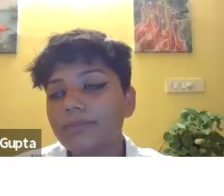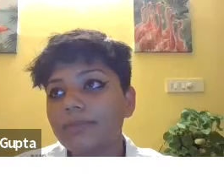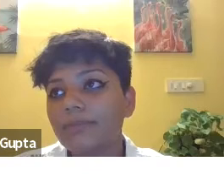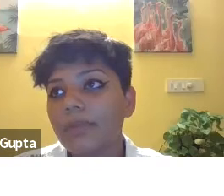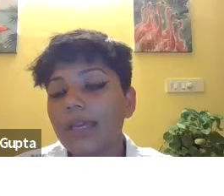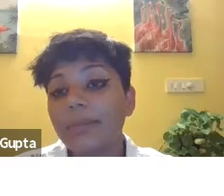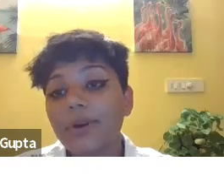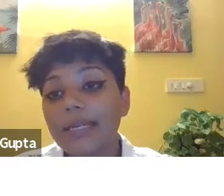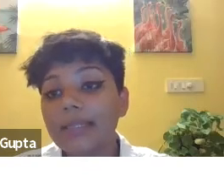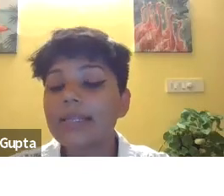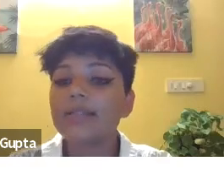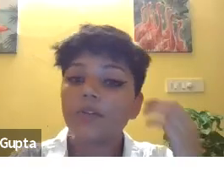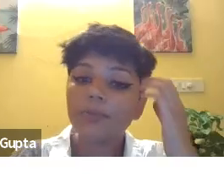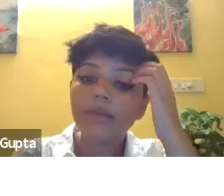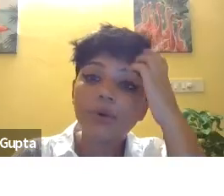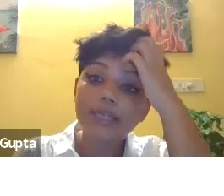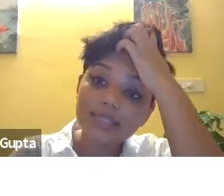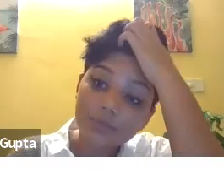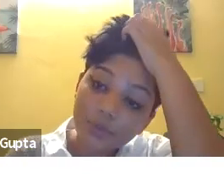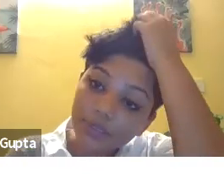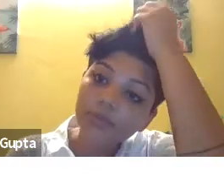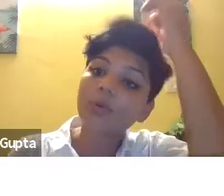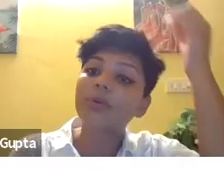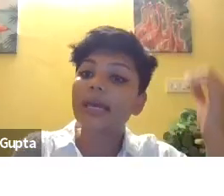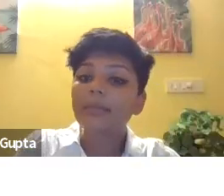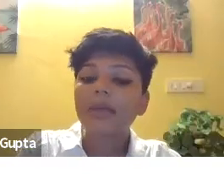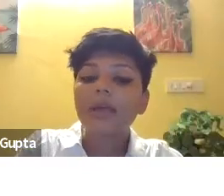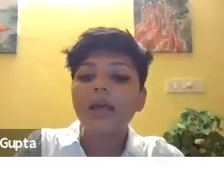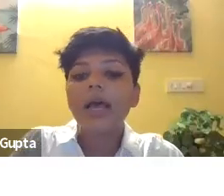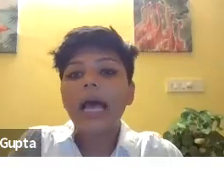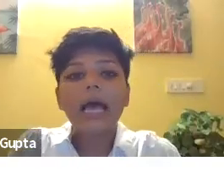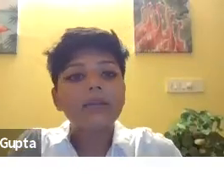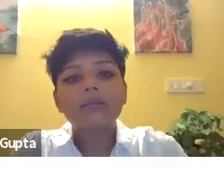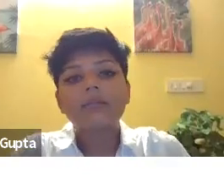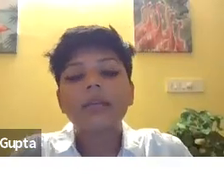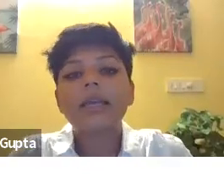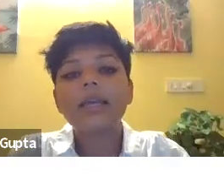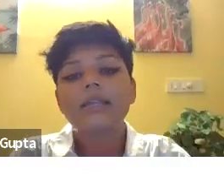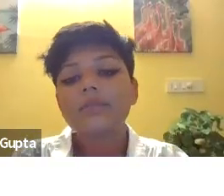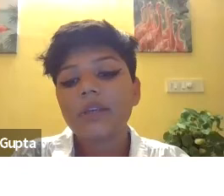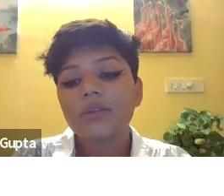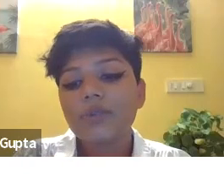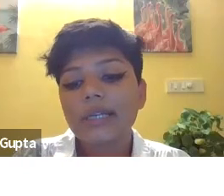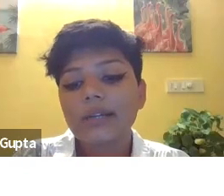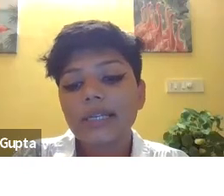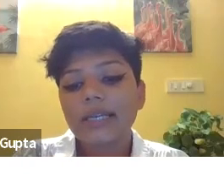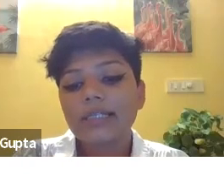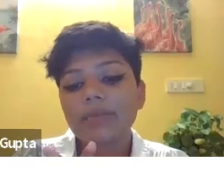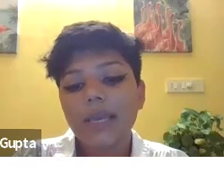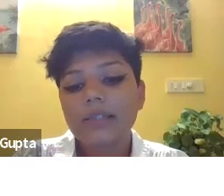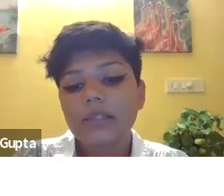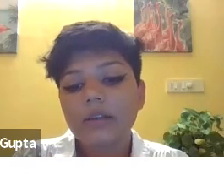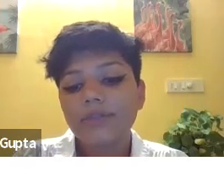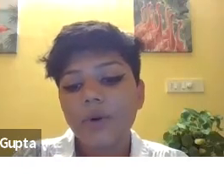um, democratic in the sense of being more accessible to people over time. And it is being used increasingly